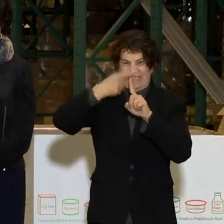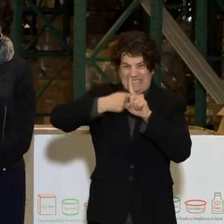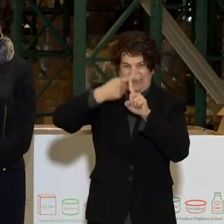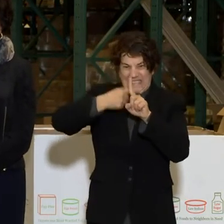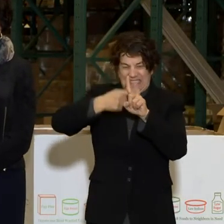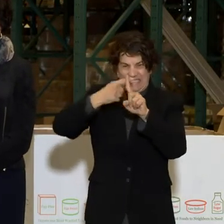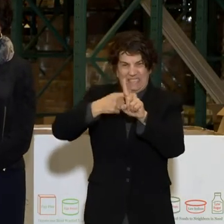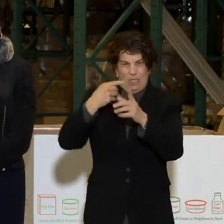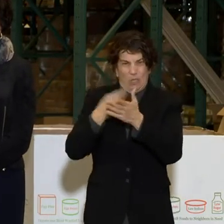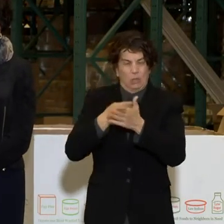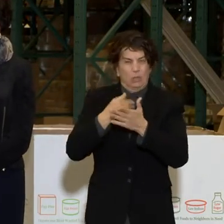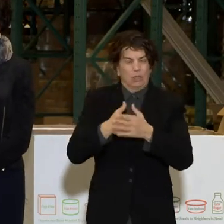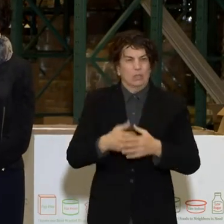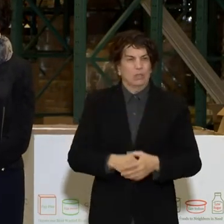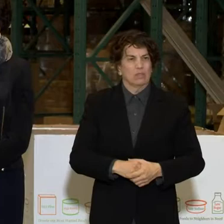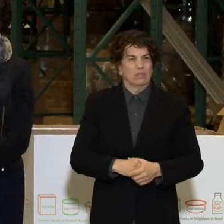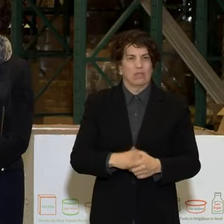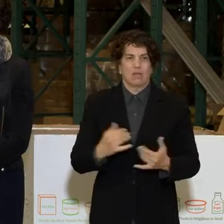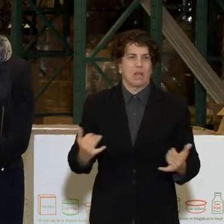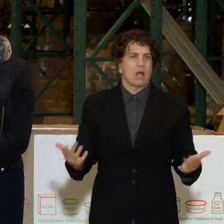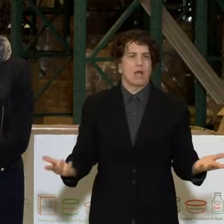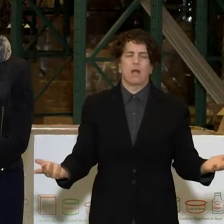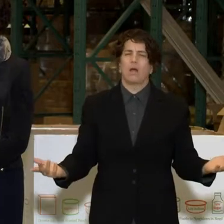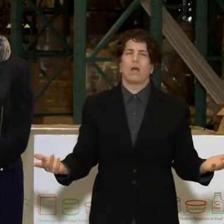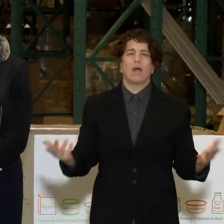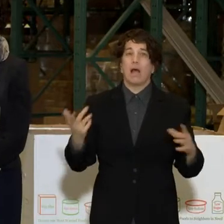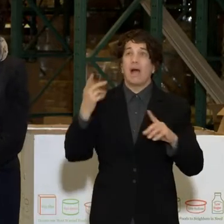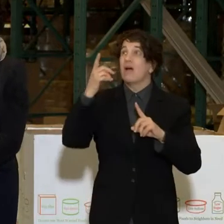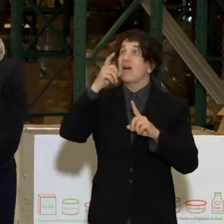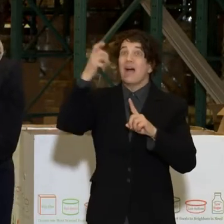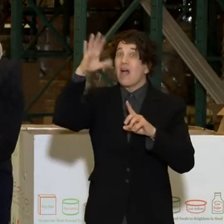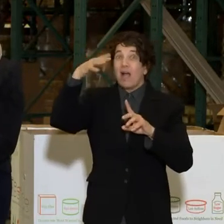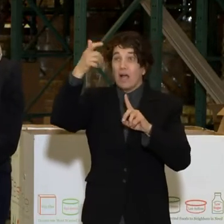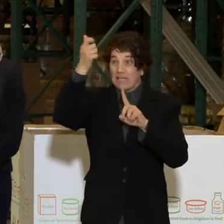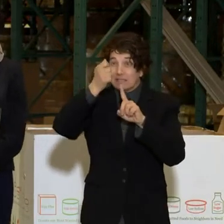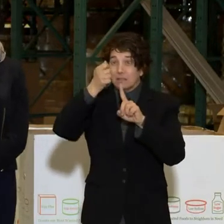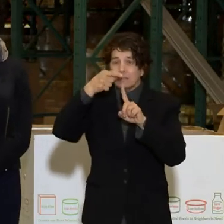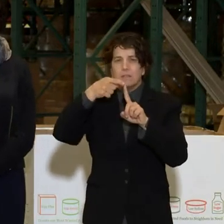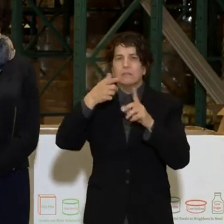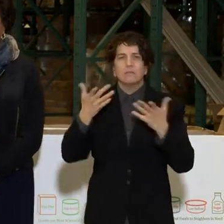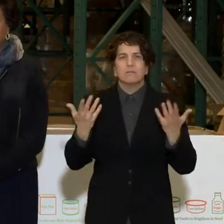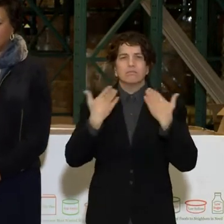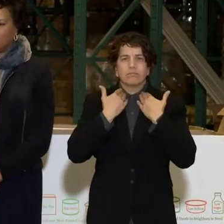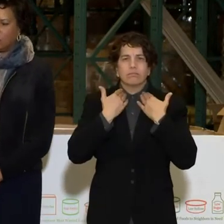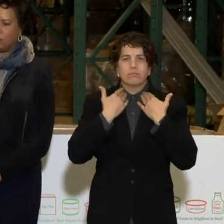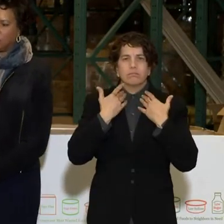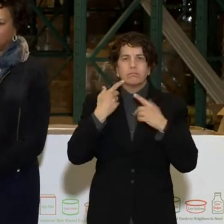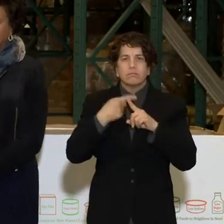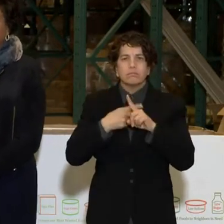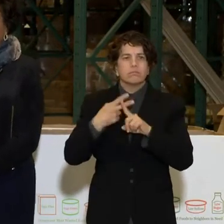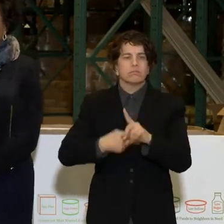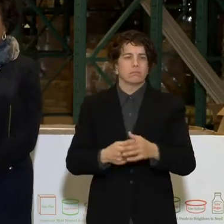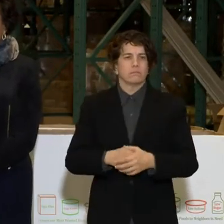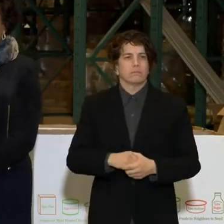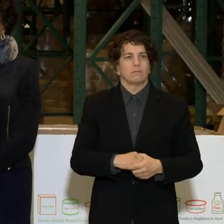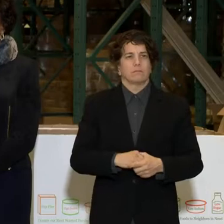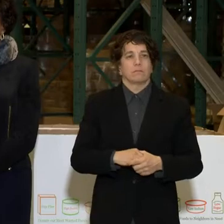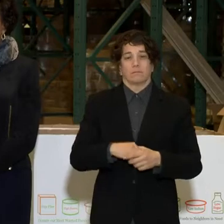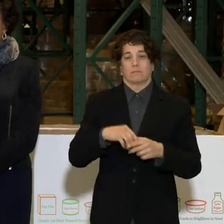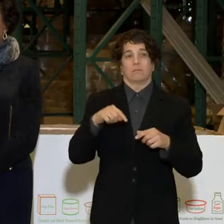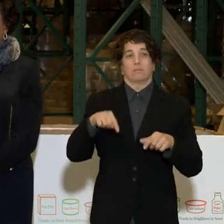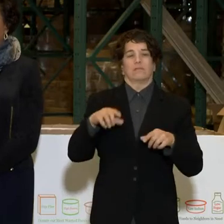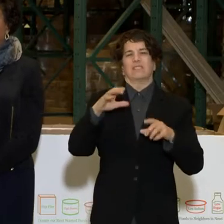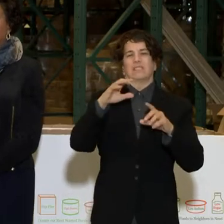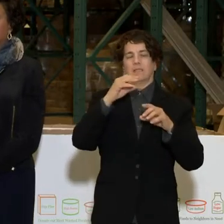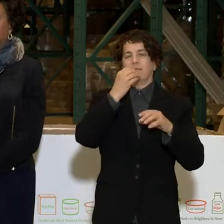independence to one of dependence in our community. The Capital Area Food Bank is proud to be part of a network of